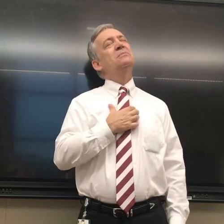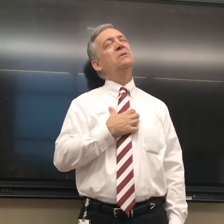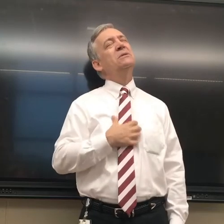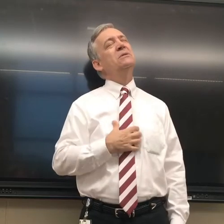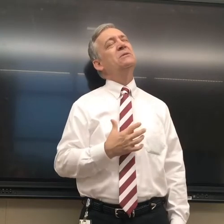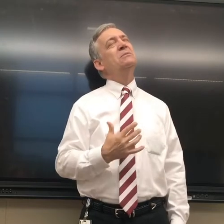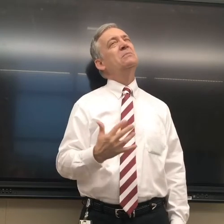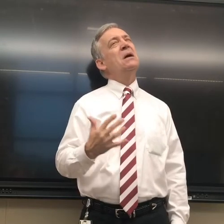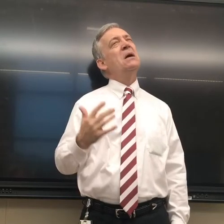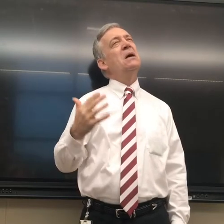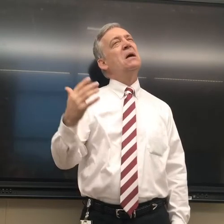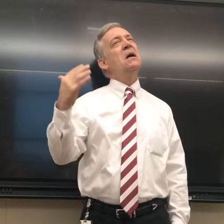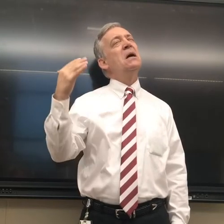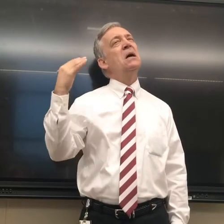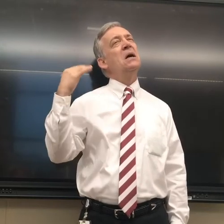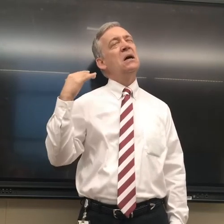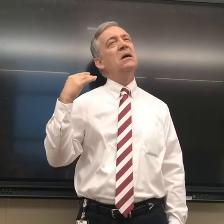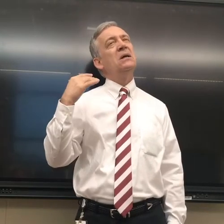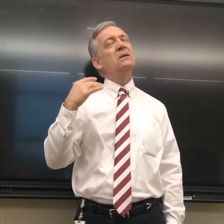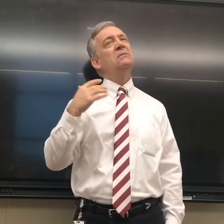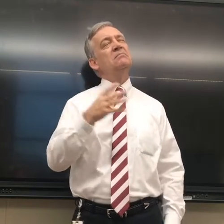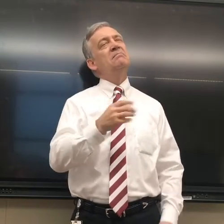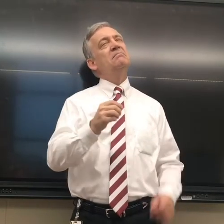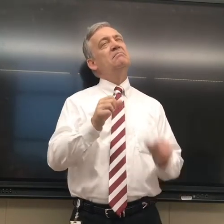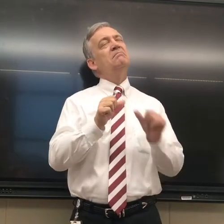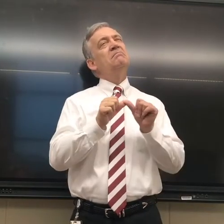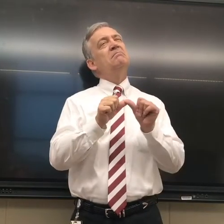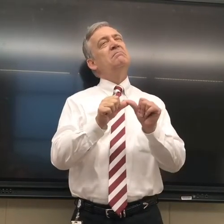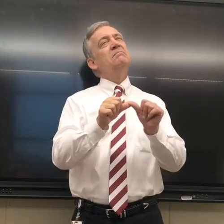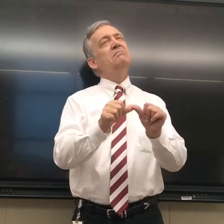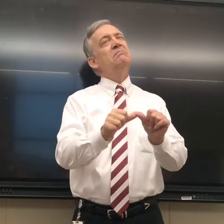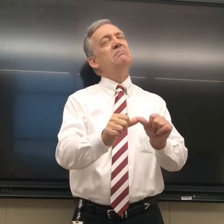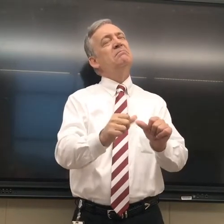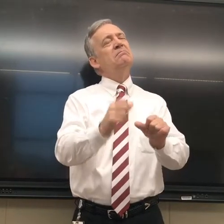and remains long after the picture is faded.